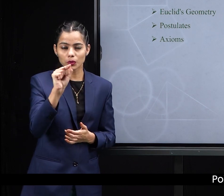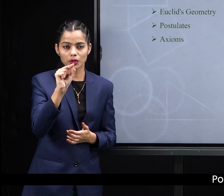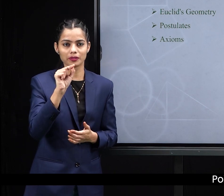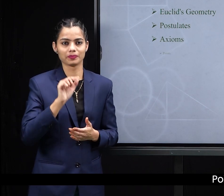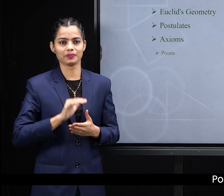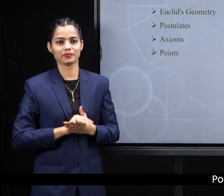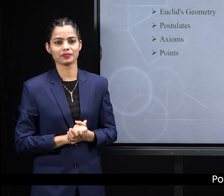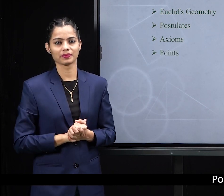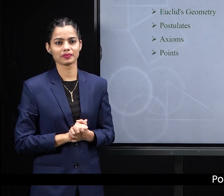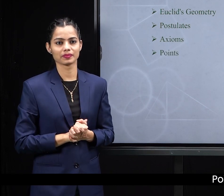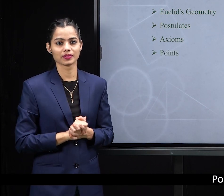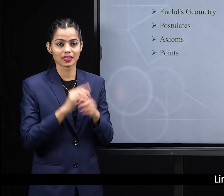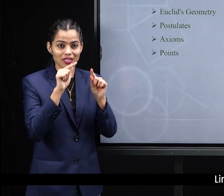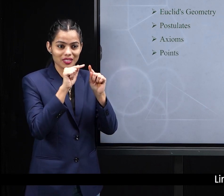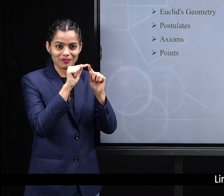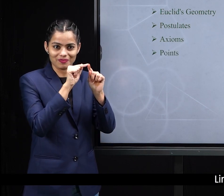points,